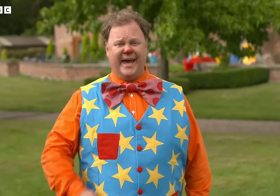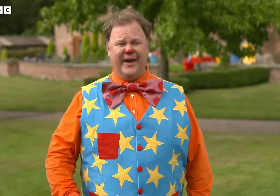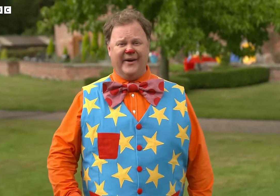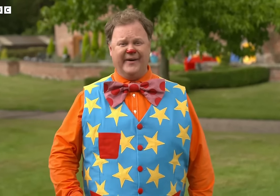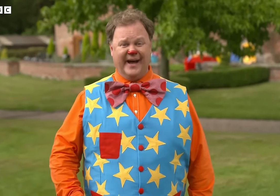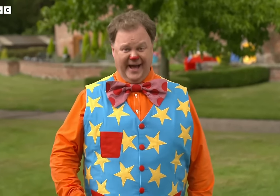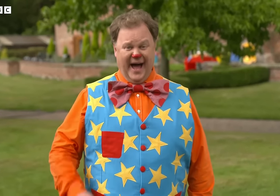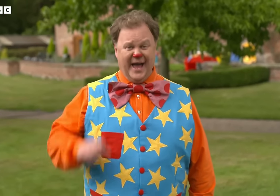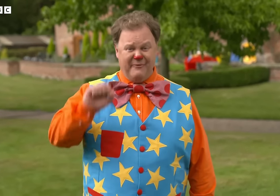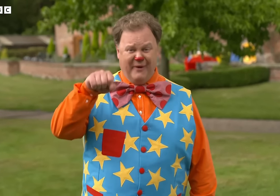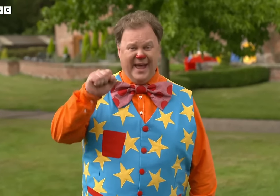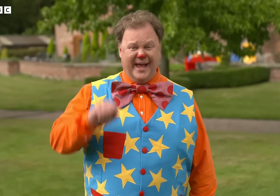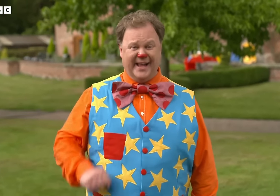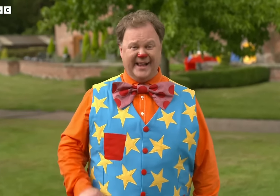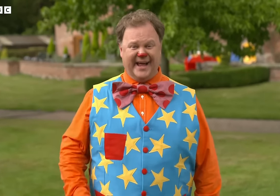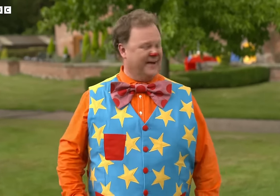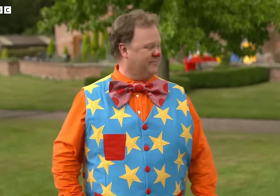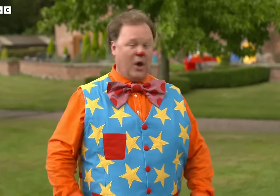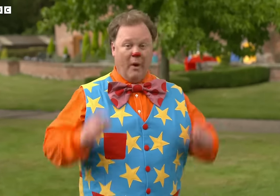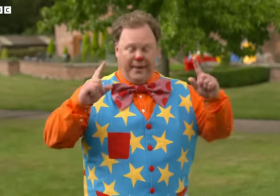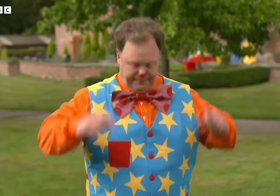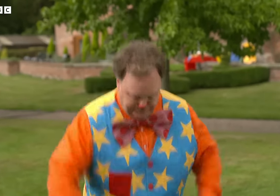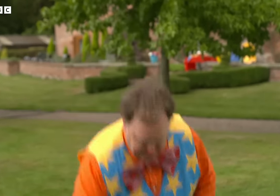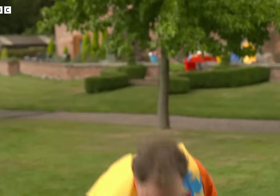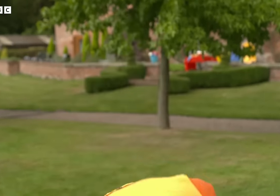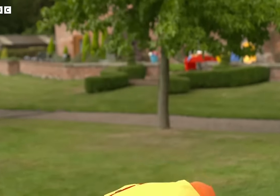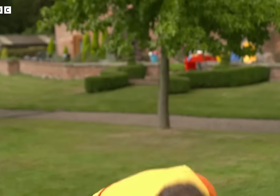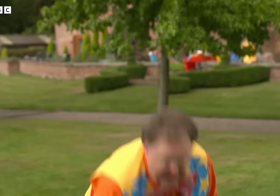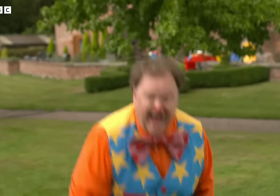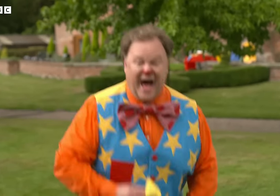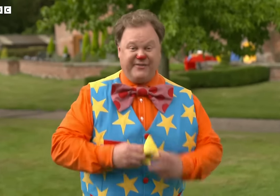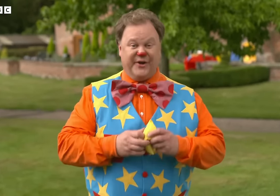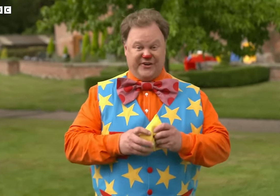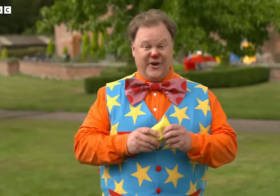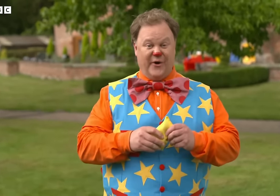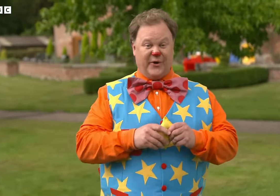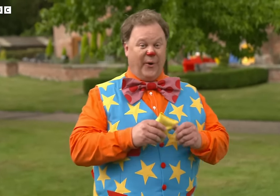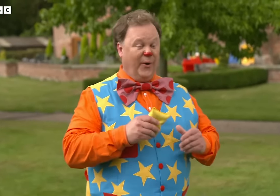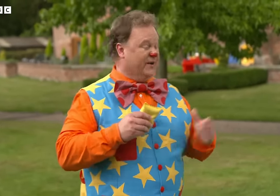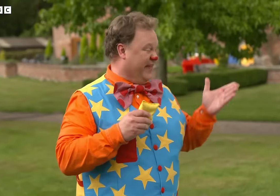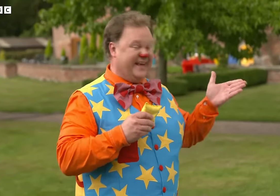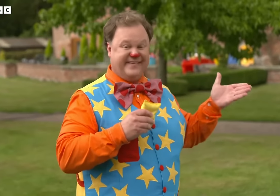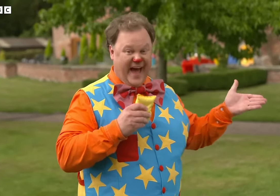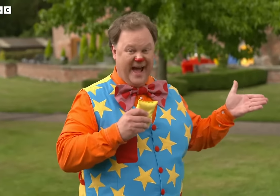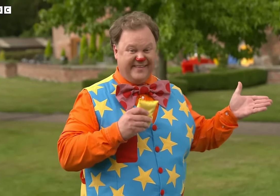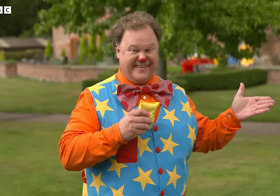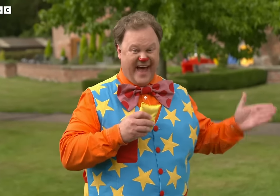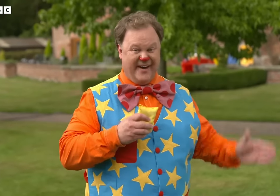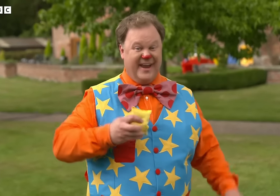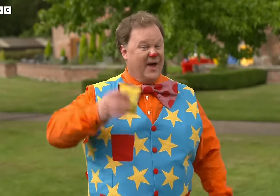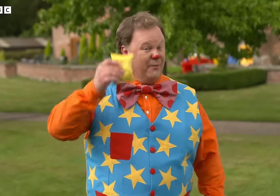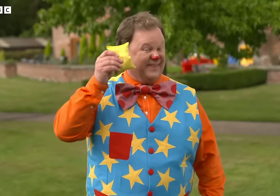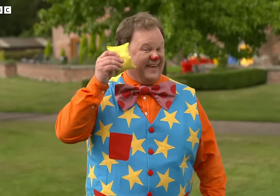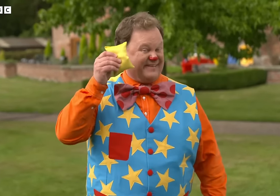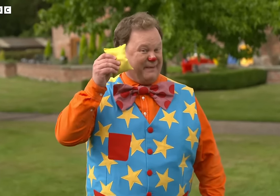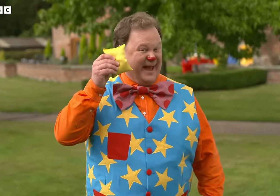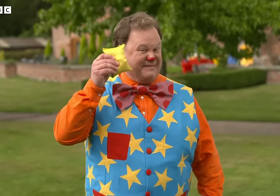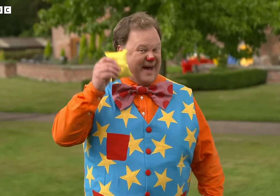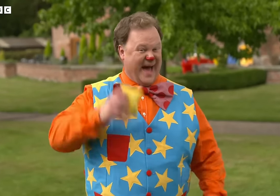you. I will. Well, I've got to knock all of these cans down with this bean